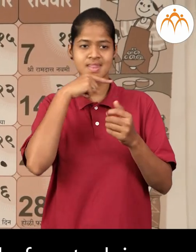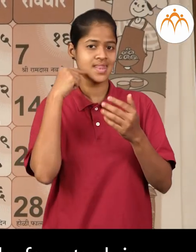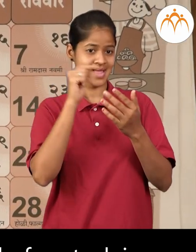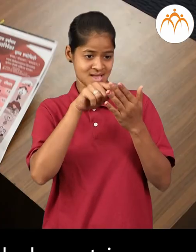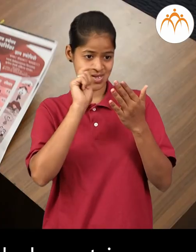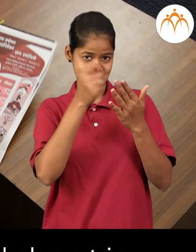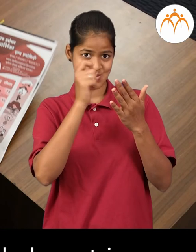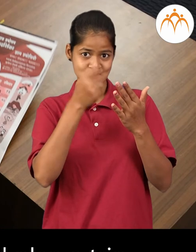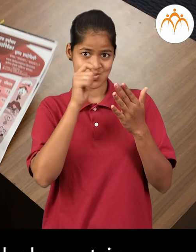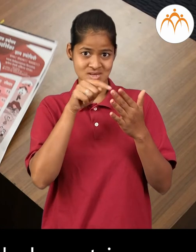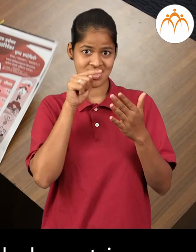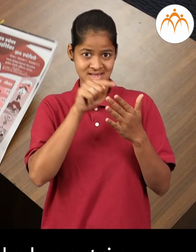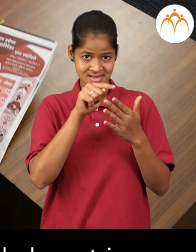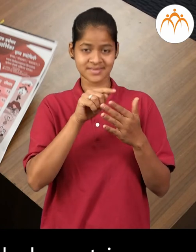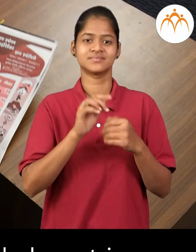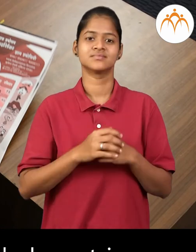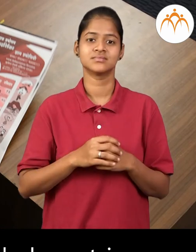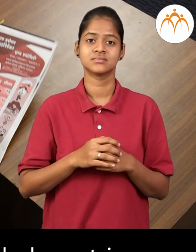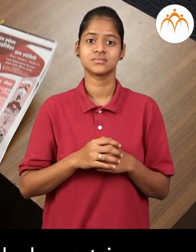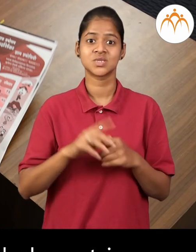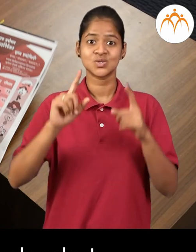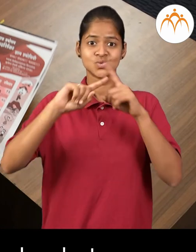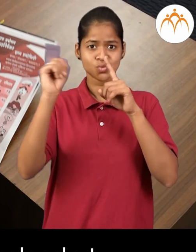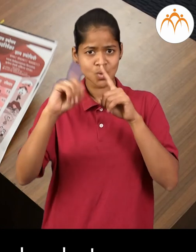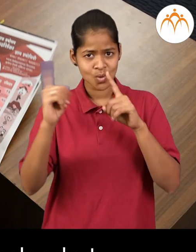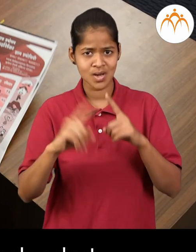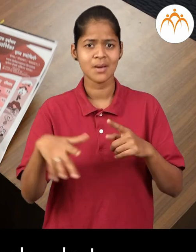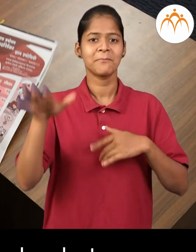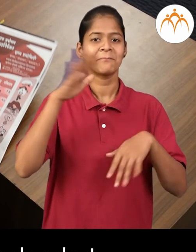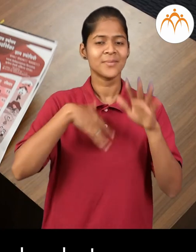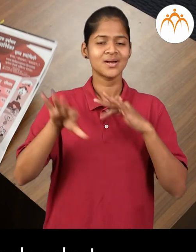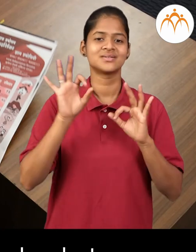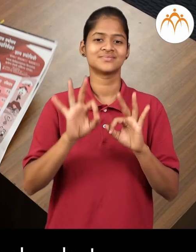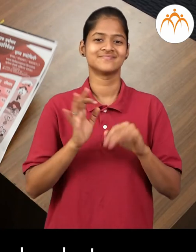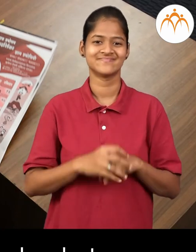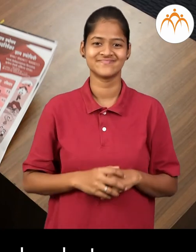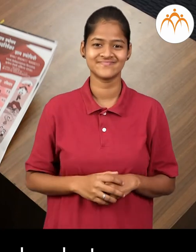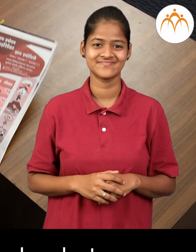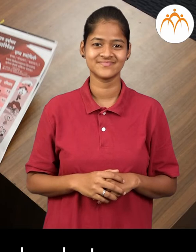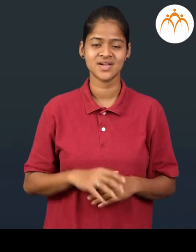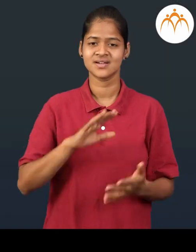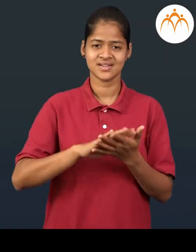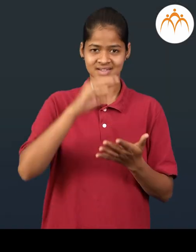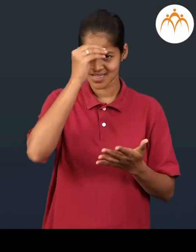Look for holidays and plan a trip by looking at the calendar. What did we learn?